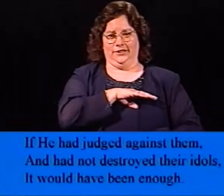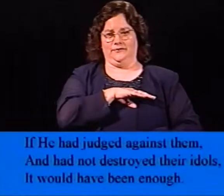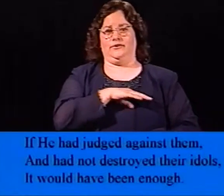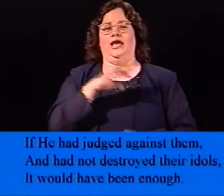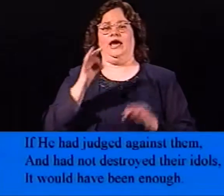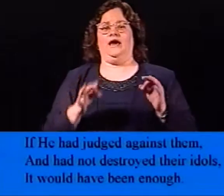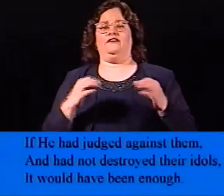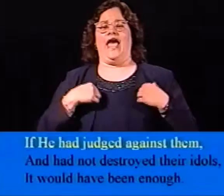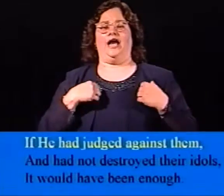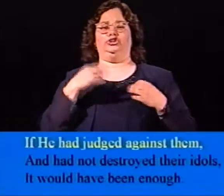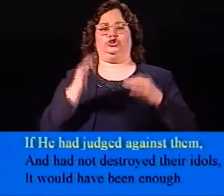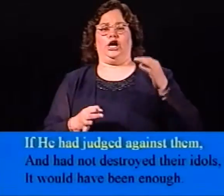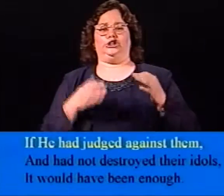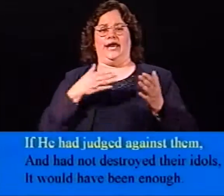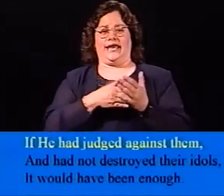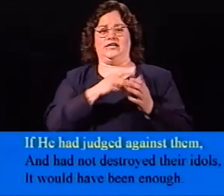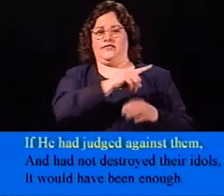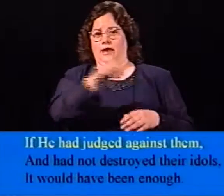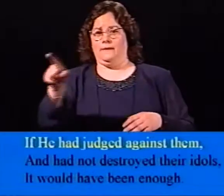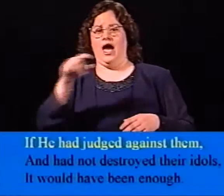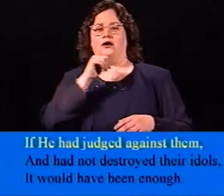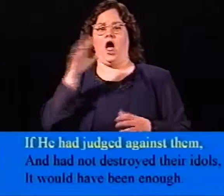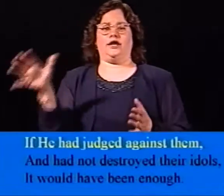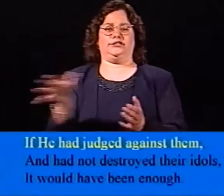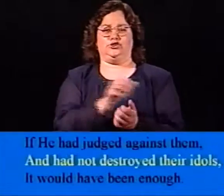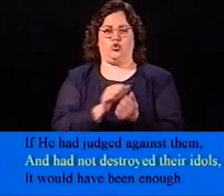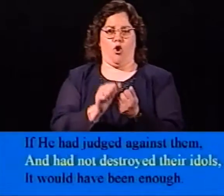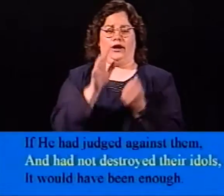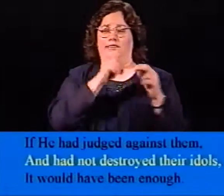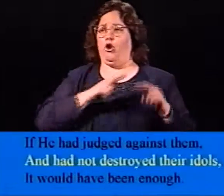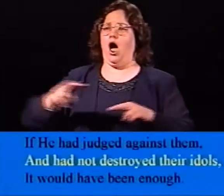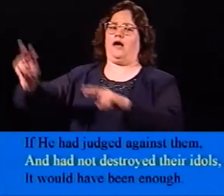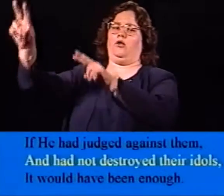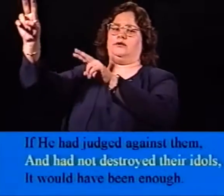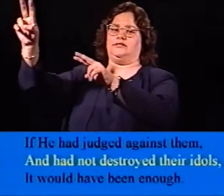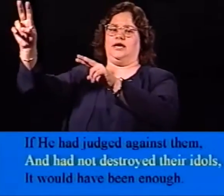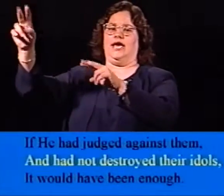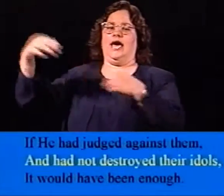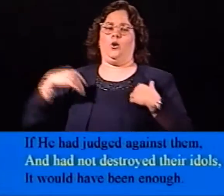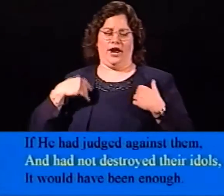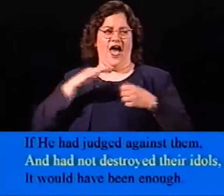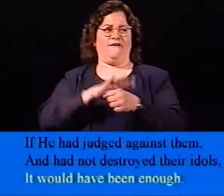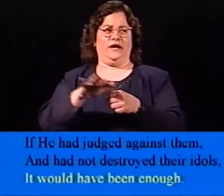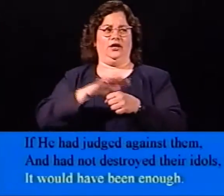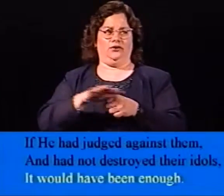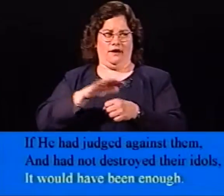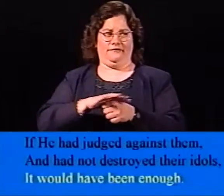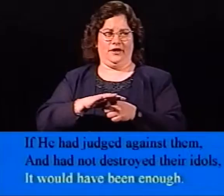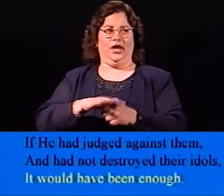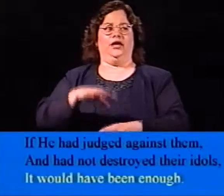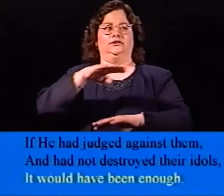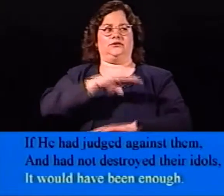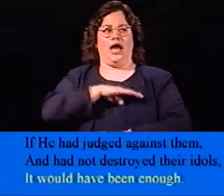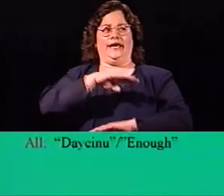If he had judged against them and not destroyed their idols, it would have been enough. Dayenu,